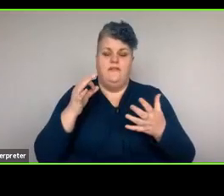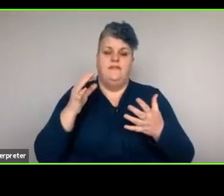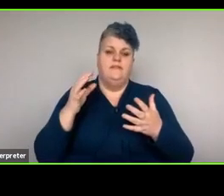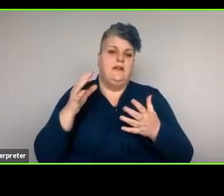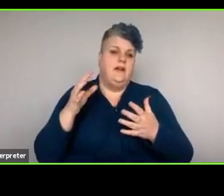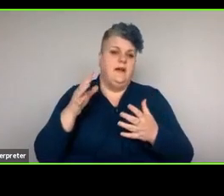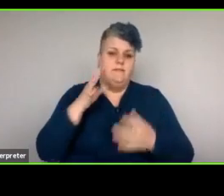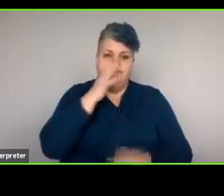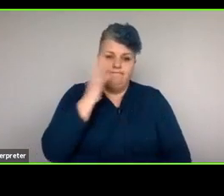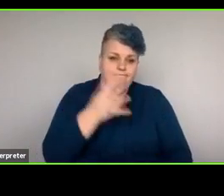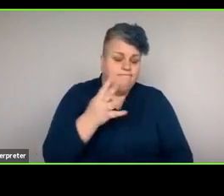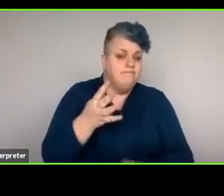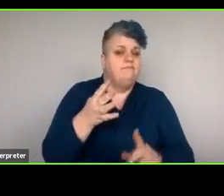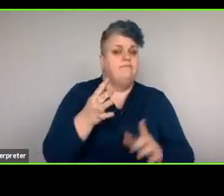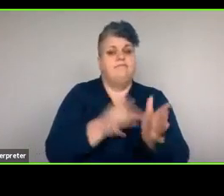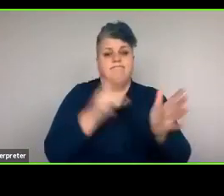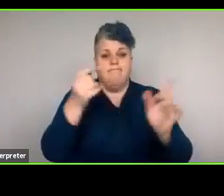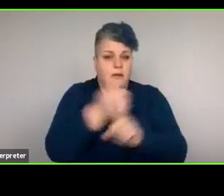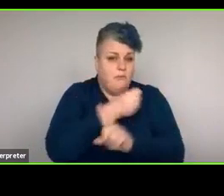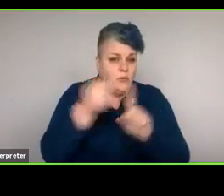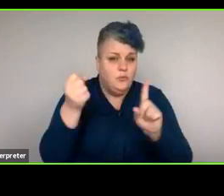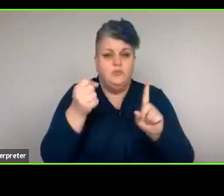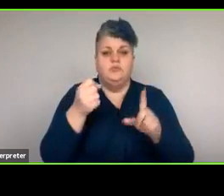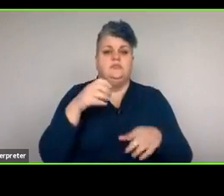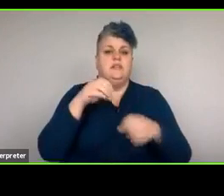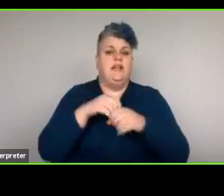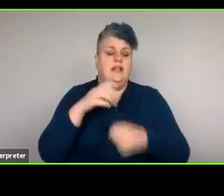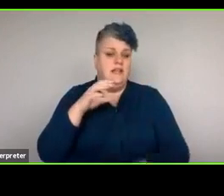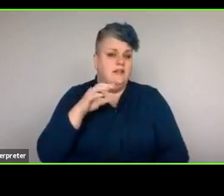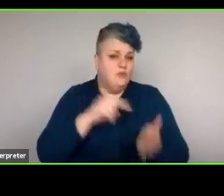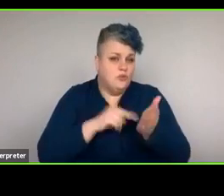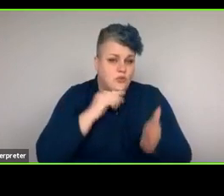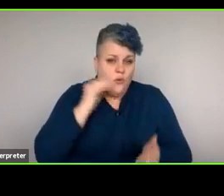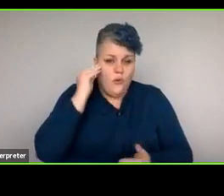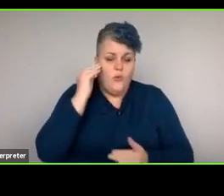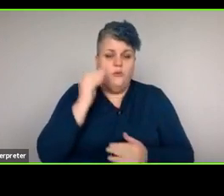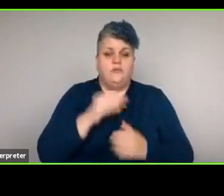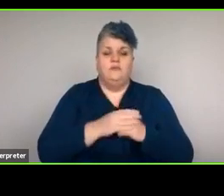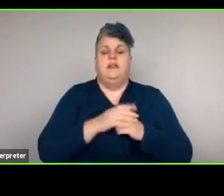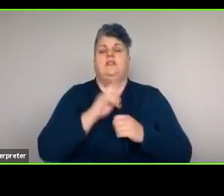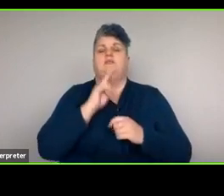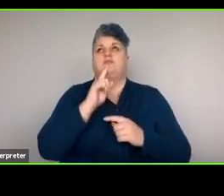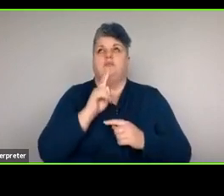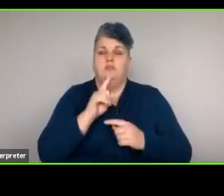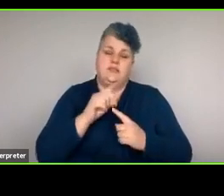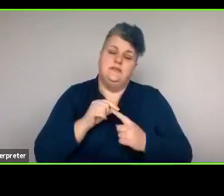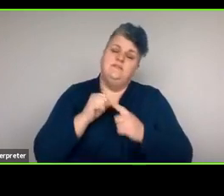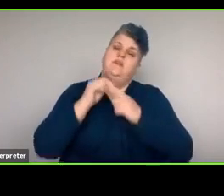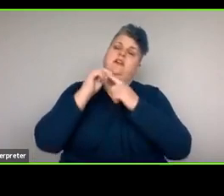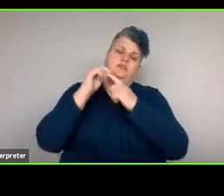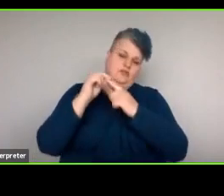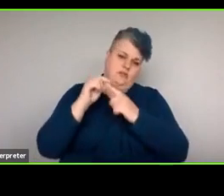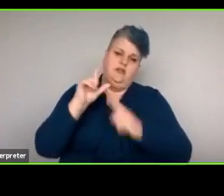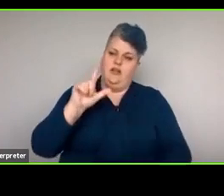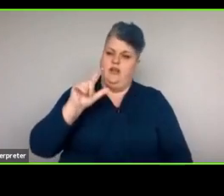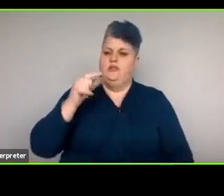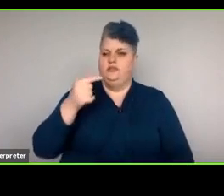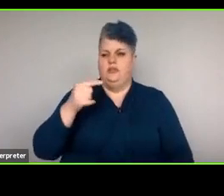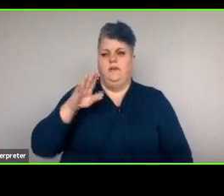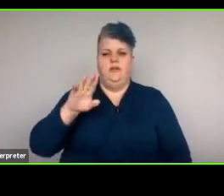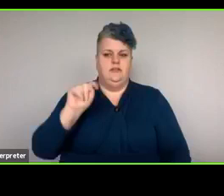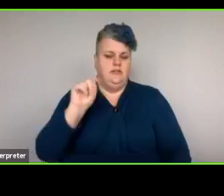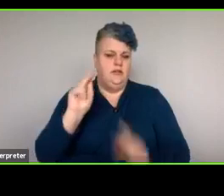in elder care facilities that we know about, and it's especially true for LGBT people,